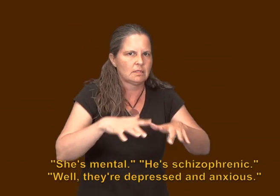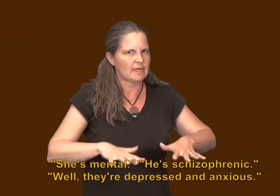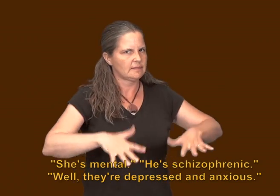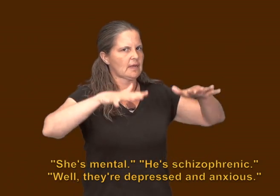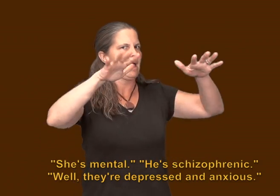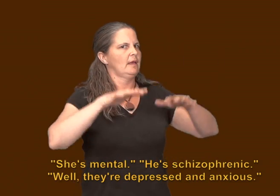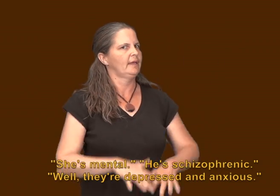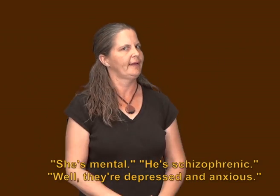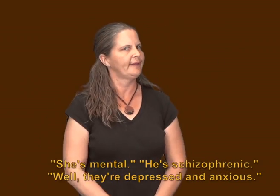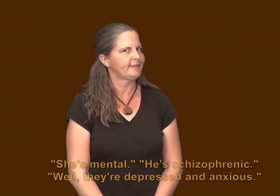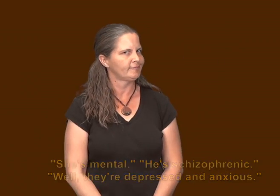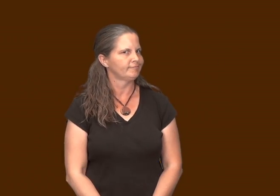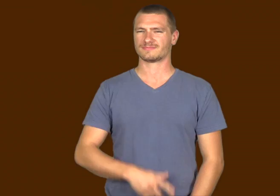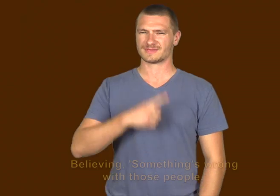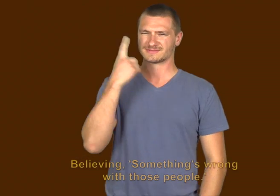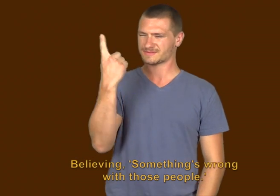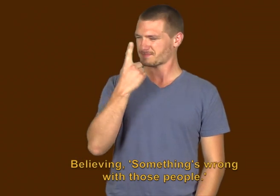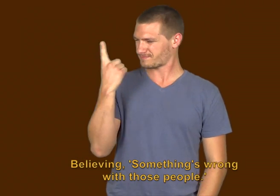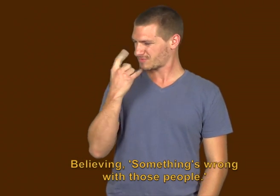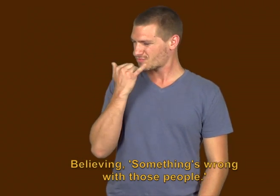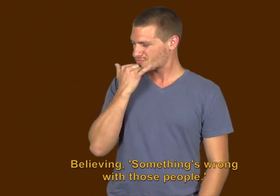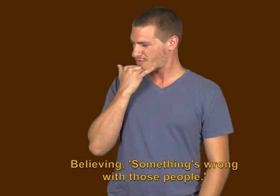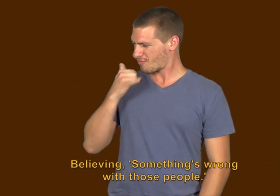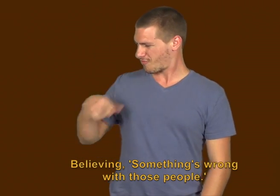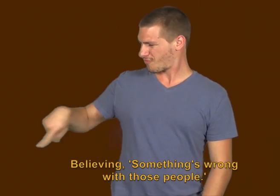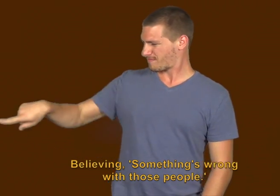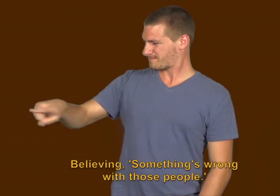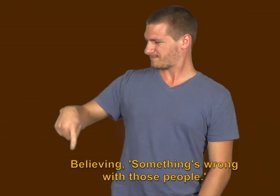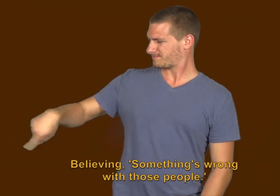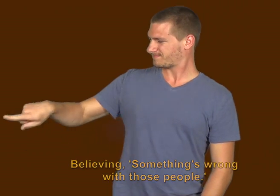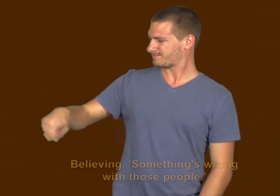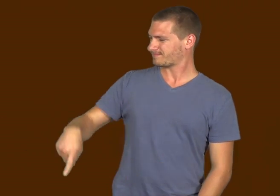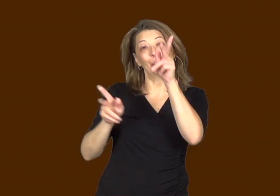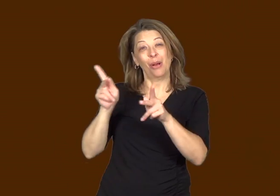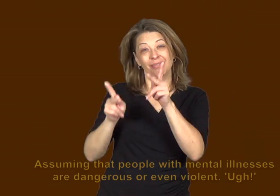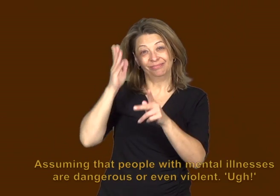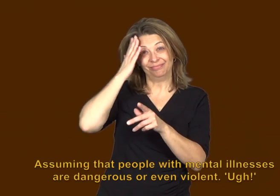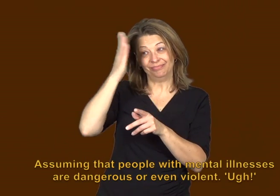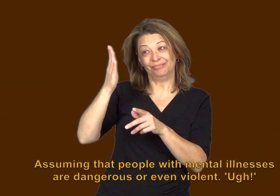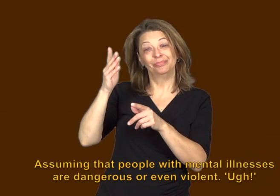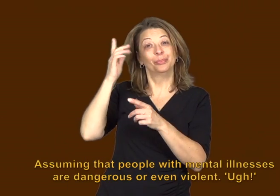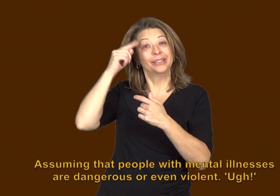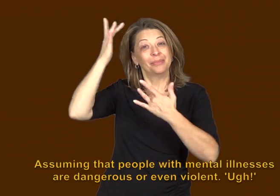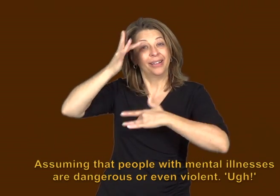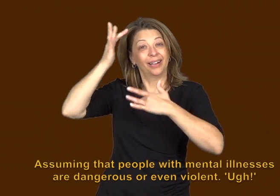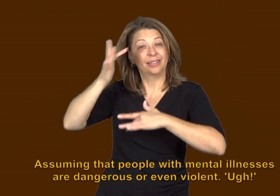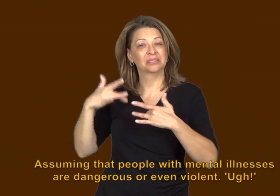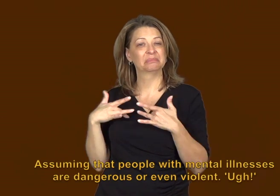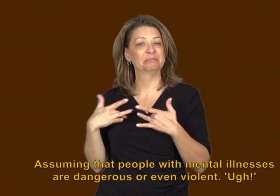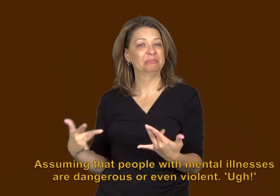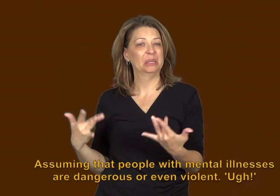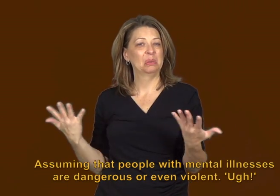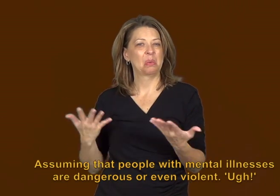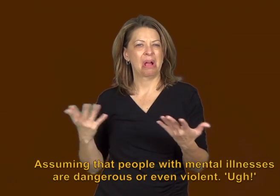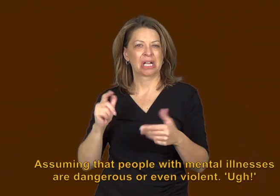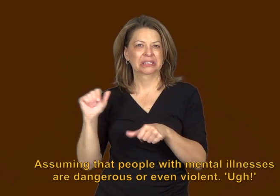they're depressed and anxious. Believing something's wrong with those people. Assuming that people with mental illnesses